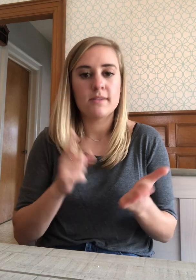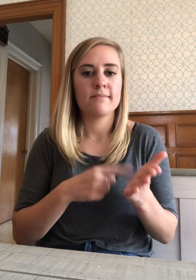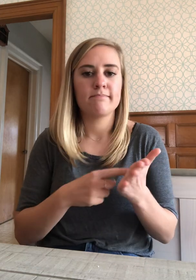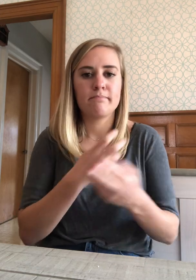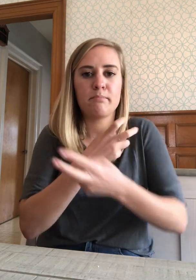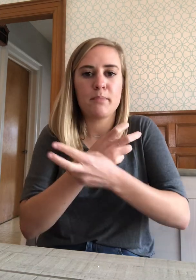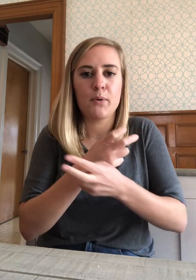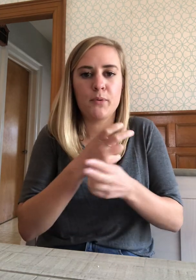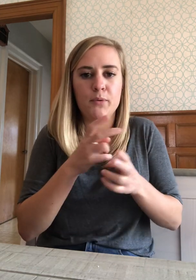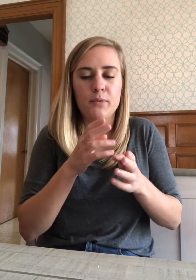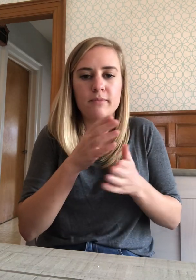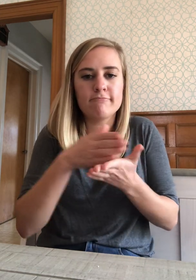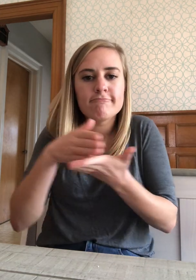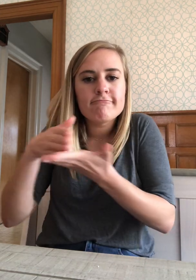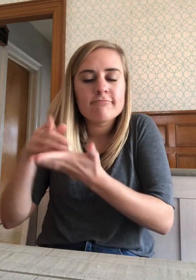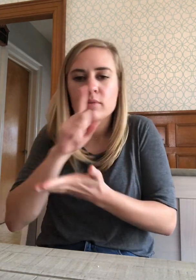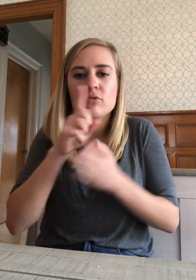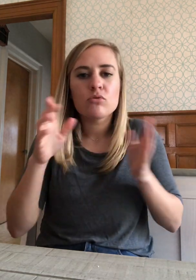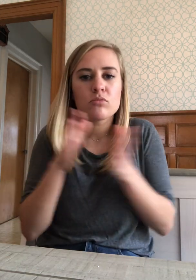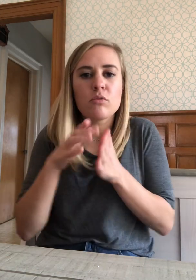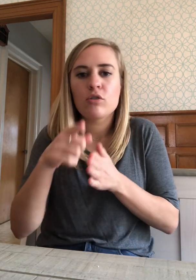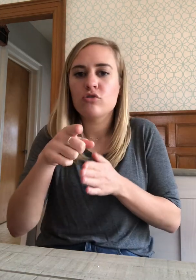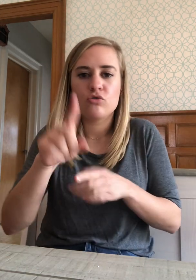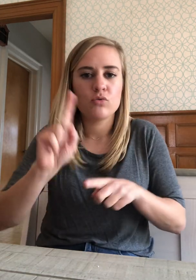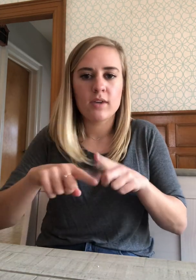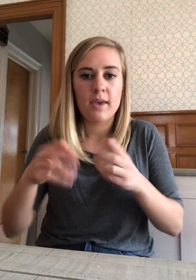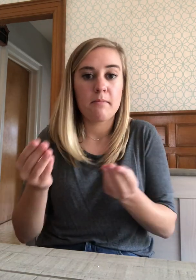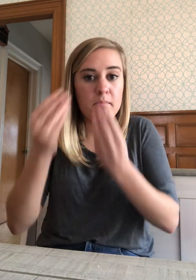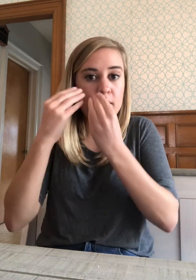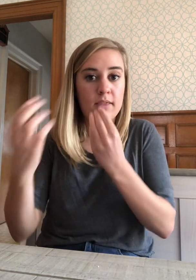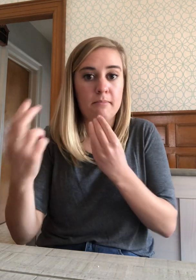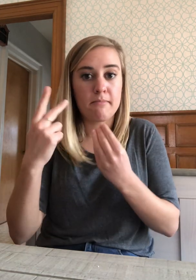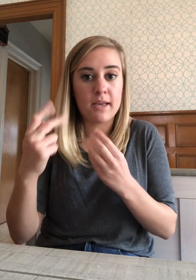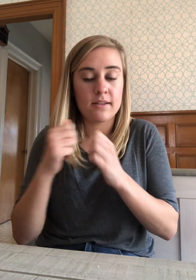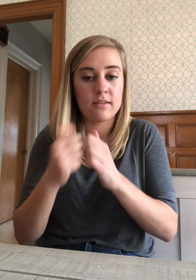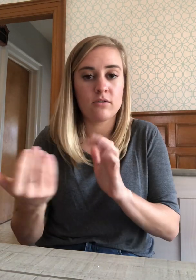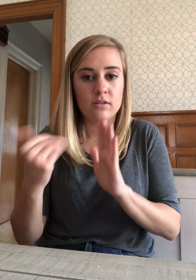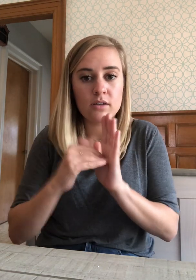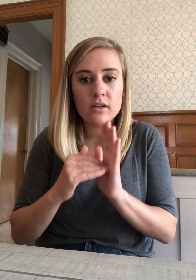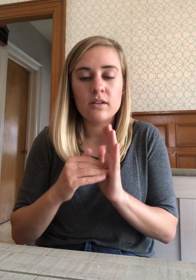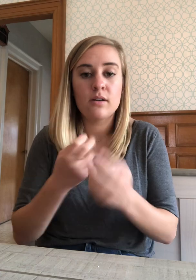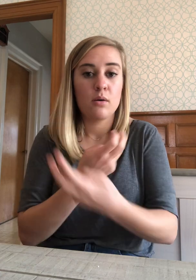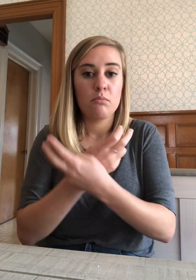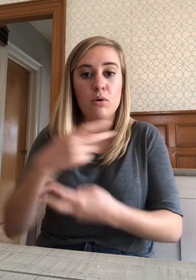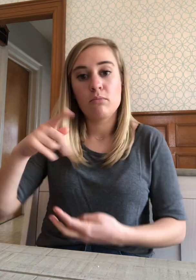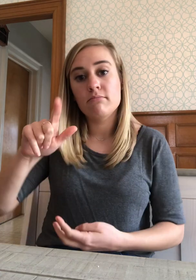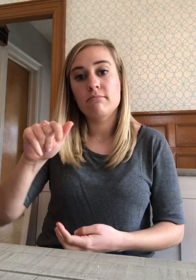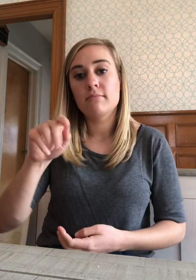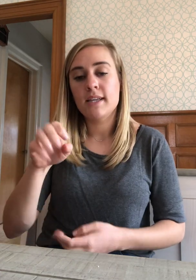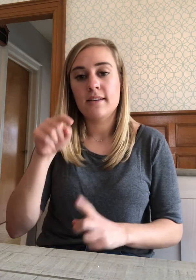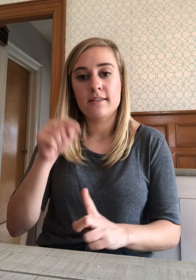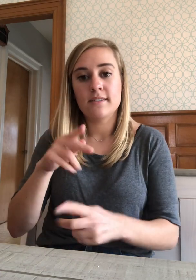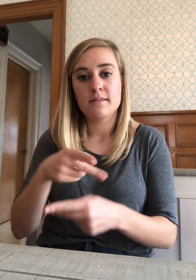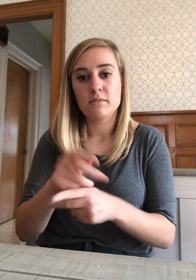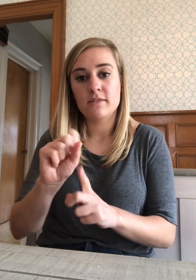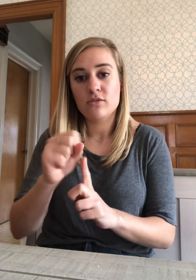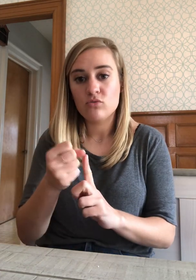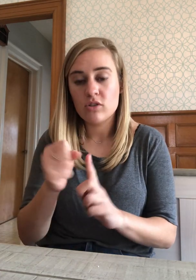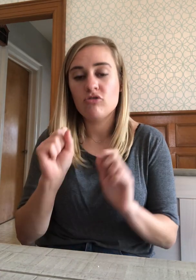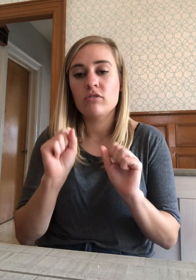tiny that you can't reapproximate them. And a bone plate in a situation like this is very helpful because it can span a gap, hold